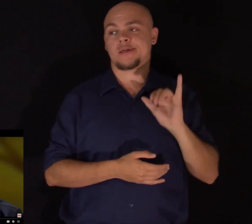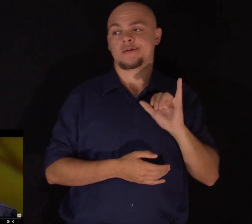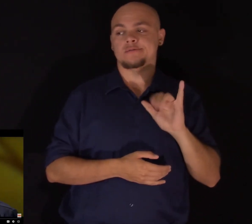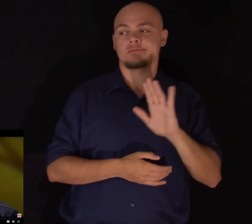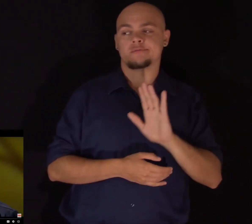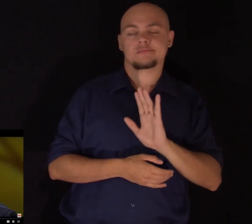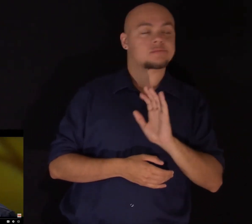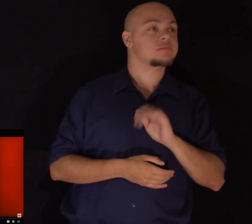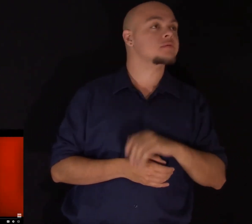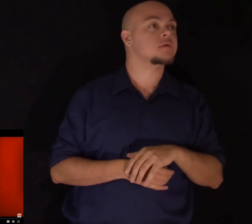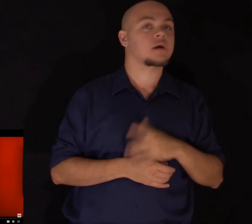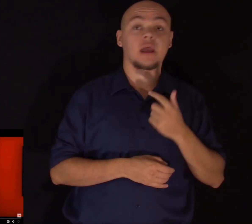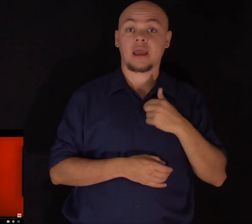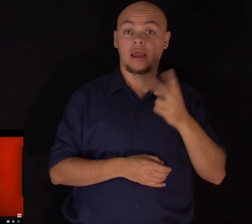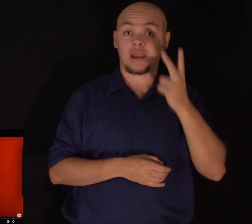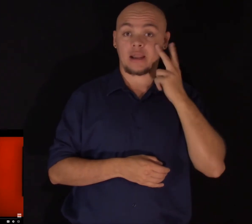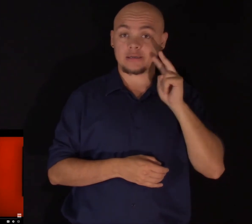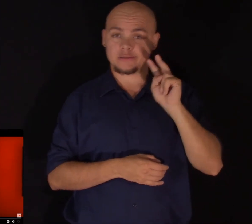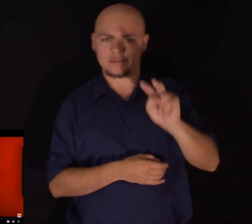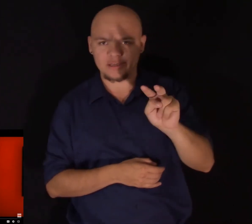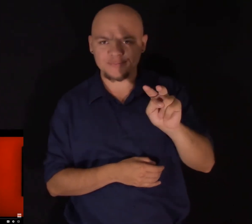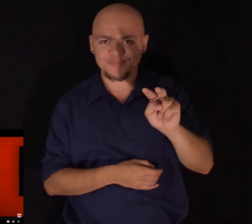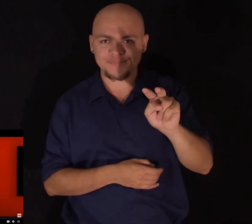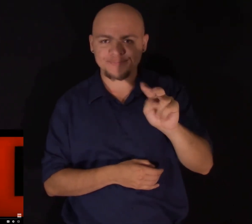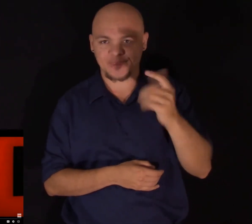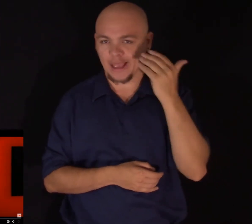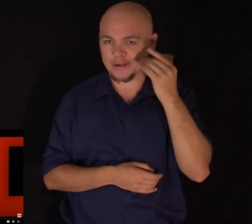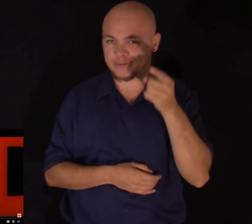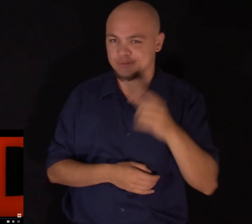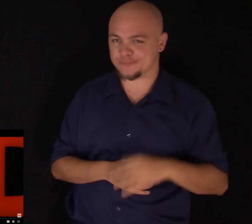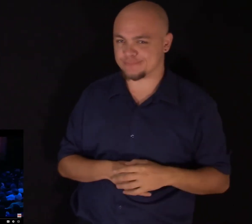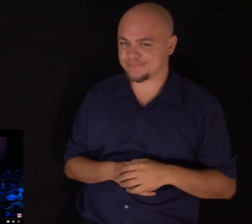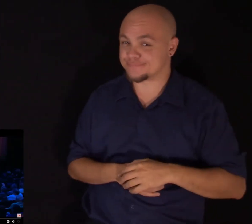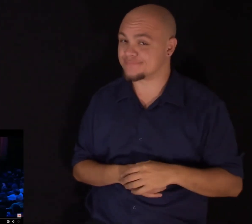And I see you, you know.